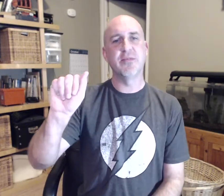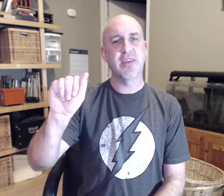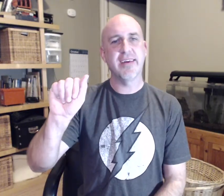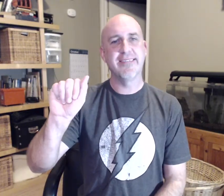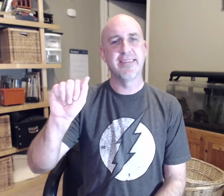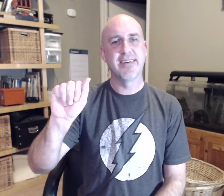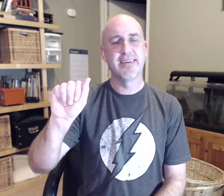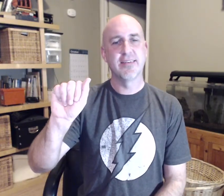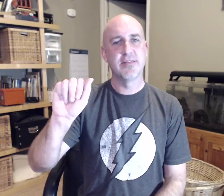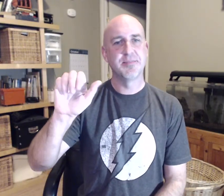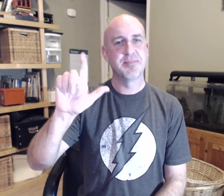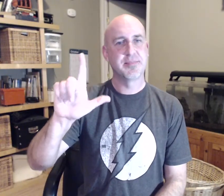okay?